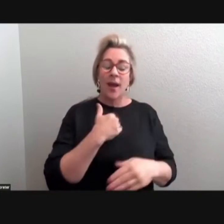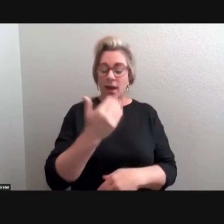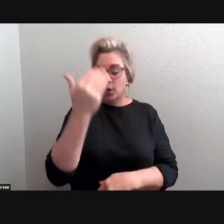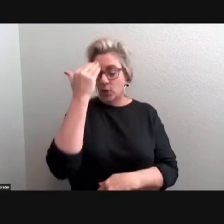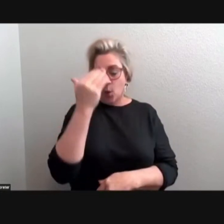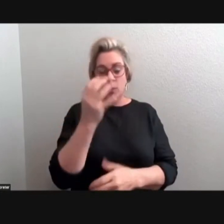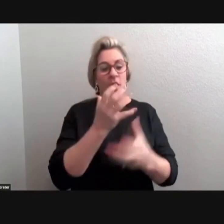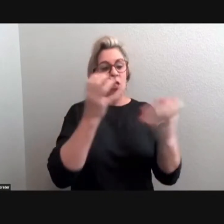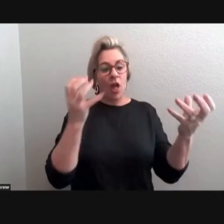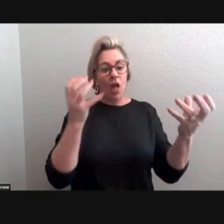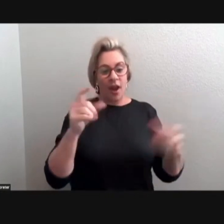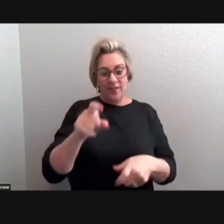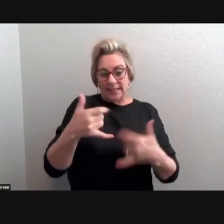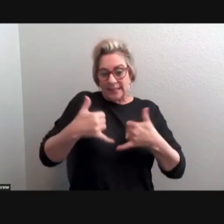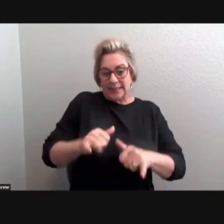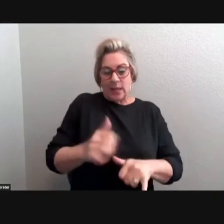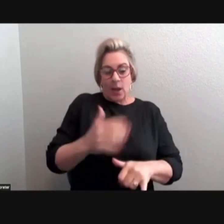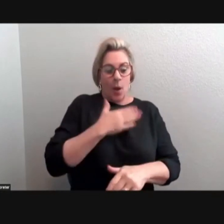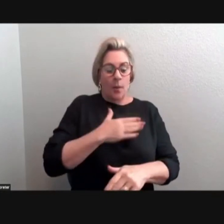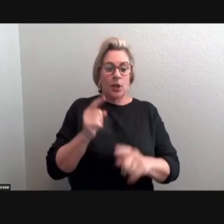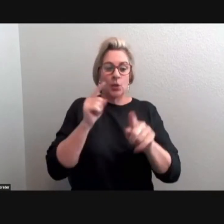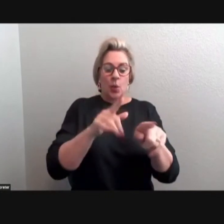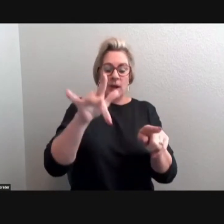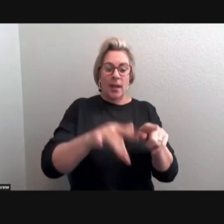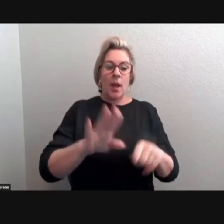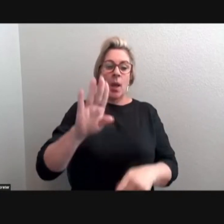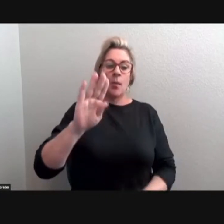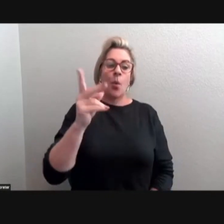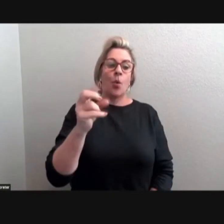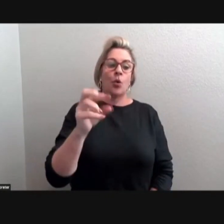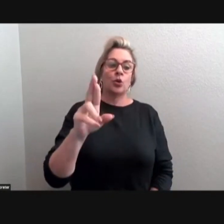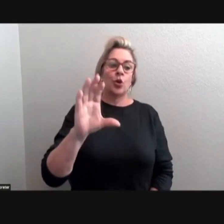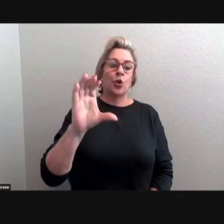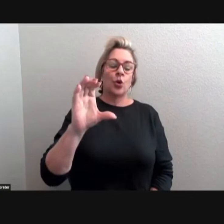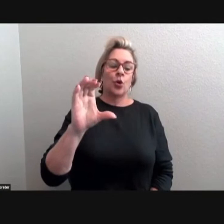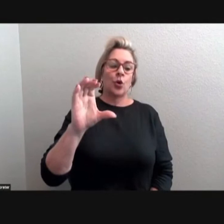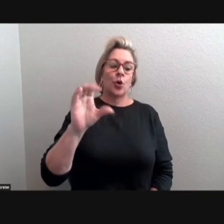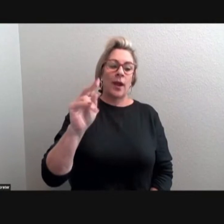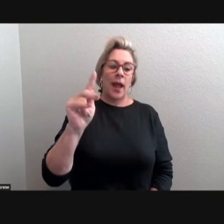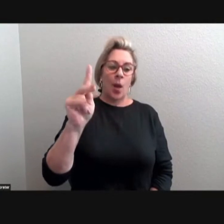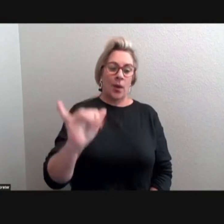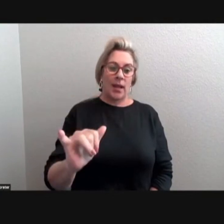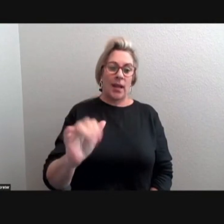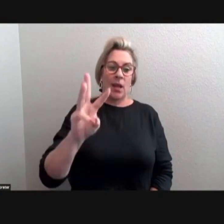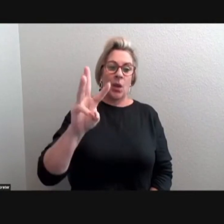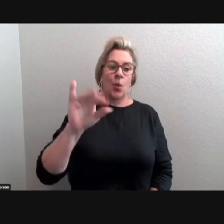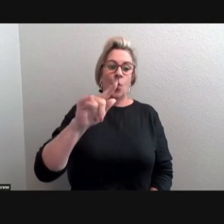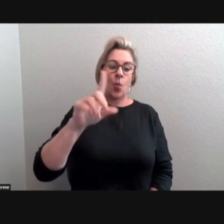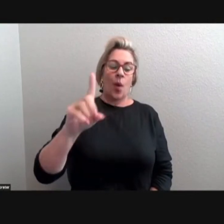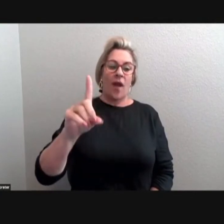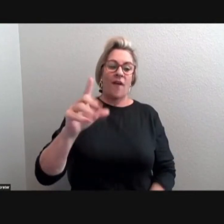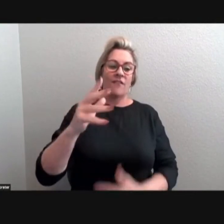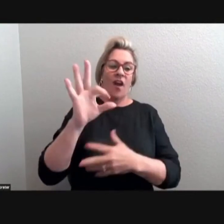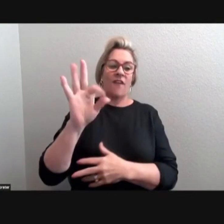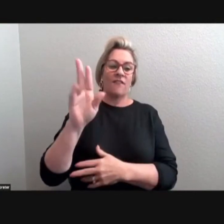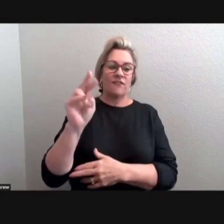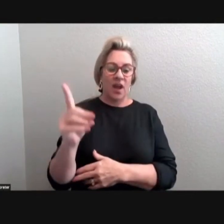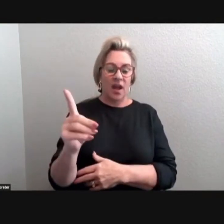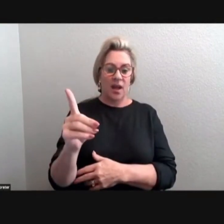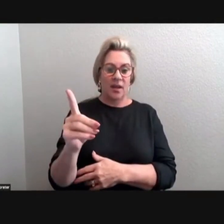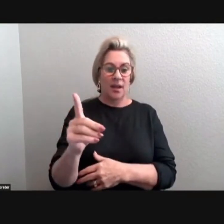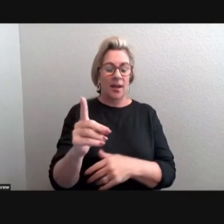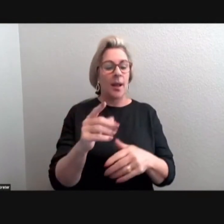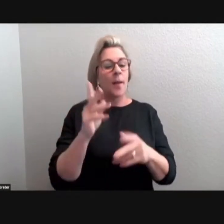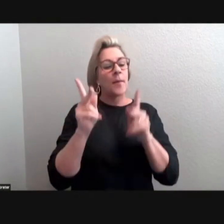Go to coloradogives.org. You can click on Boulder County Wildfire Fund. People don't often realize that there's a lot of gaps